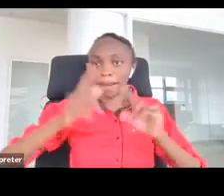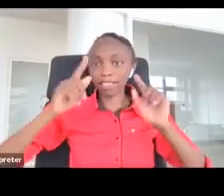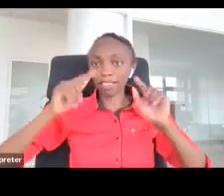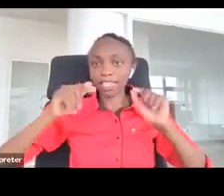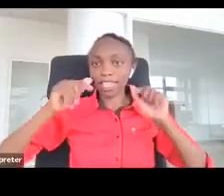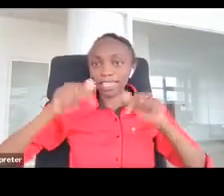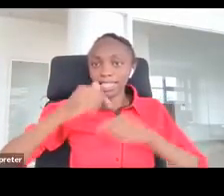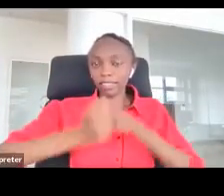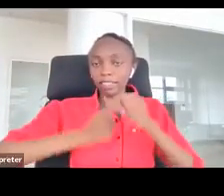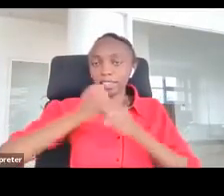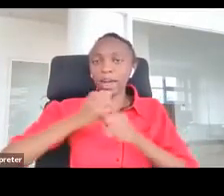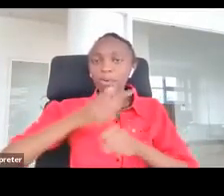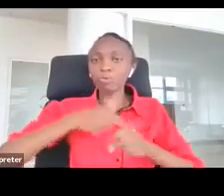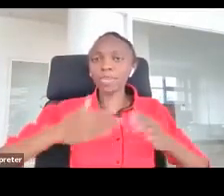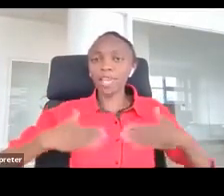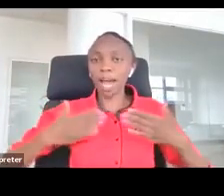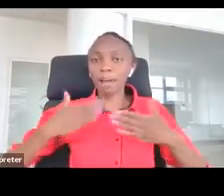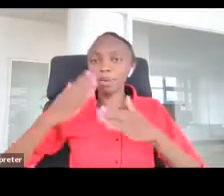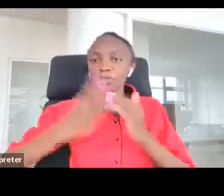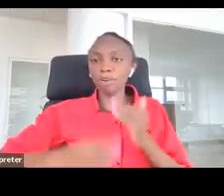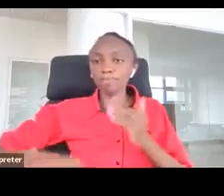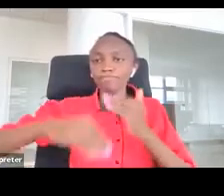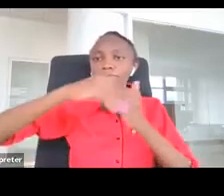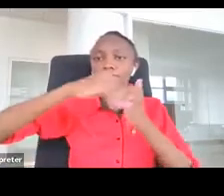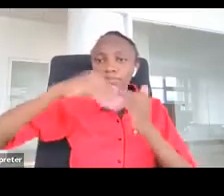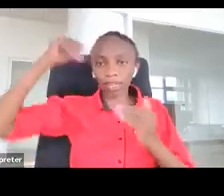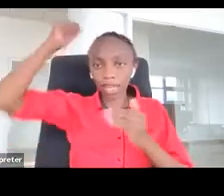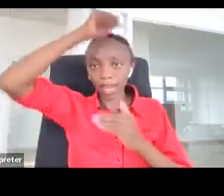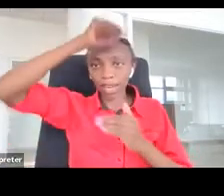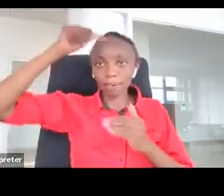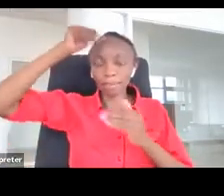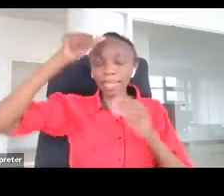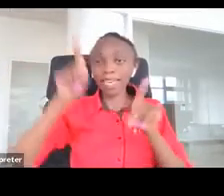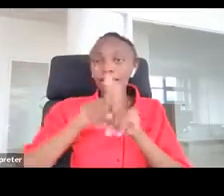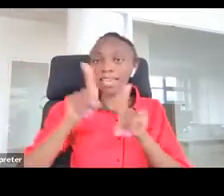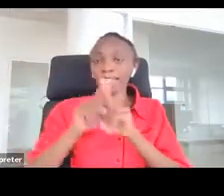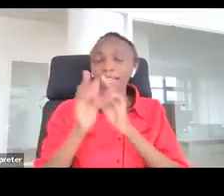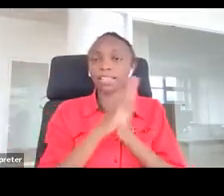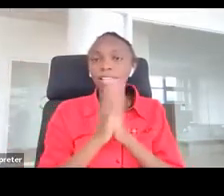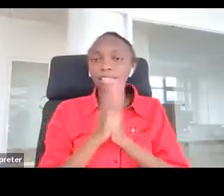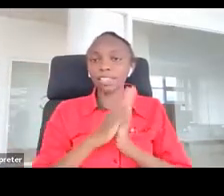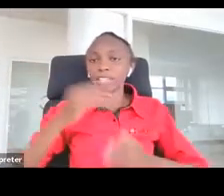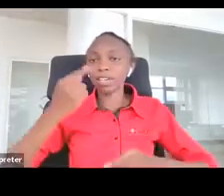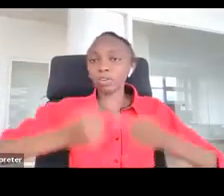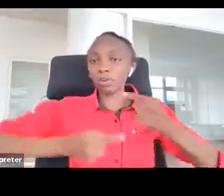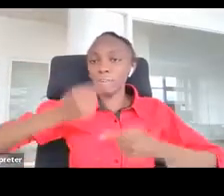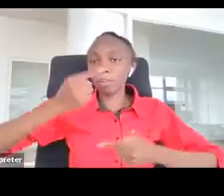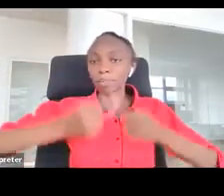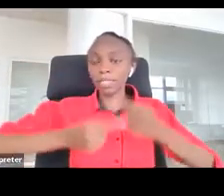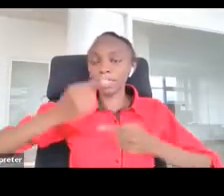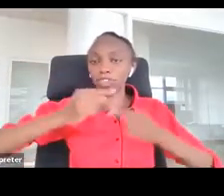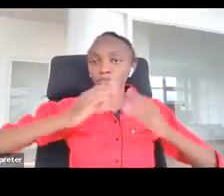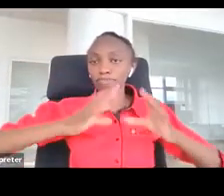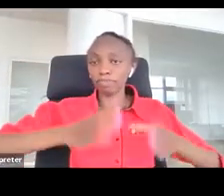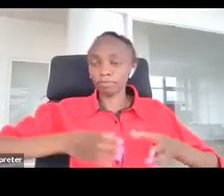added Arabic as one of the essay competition categories. So